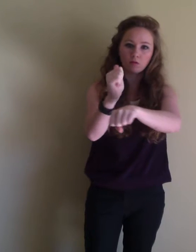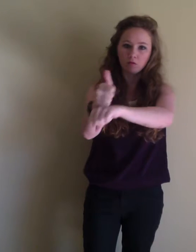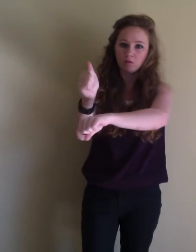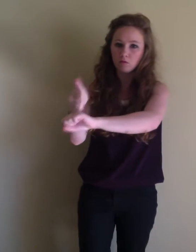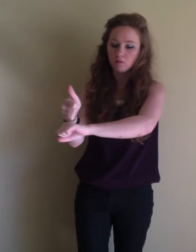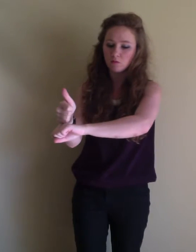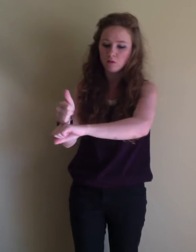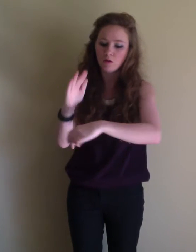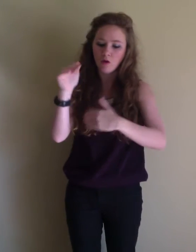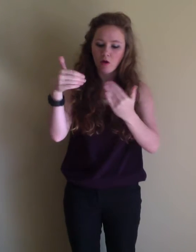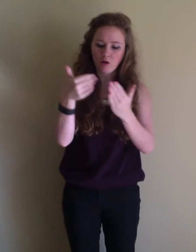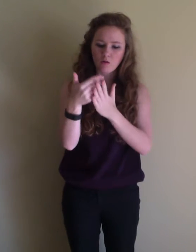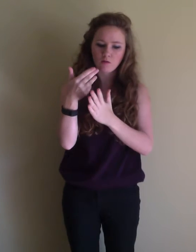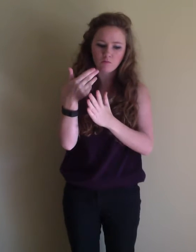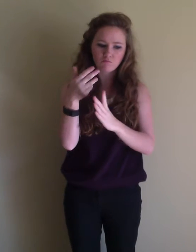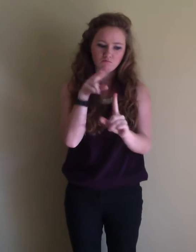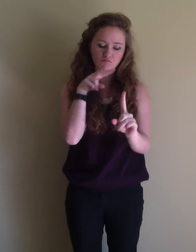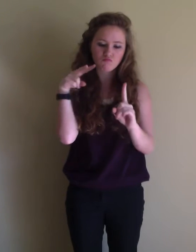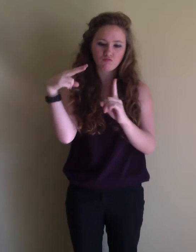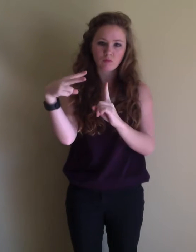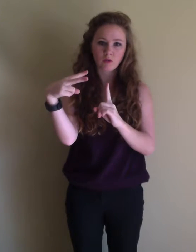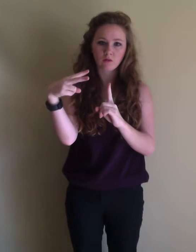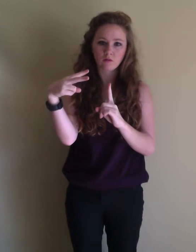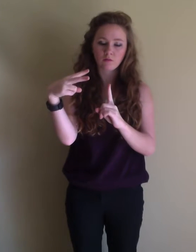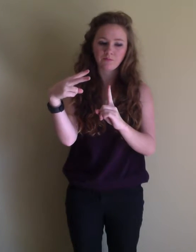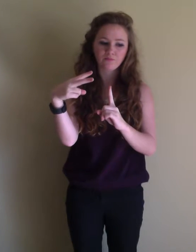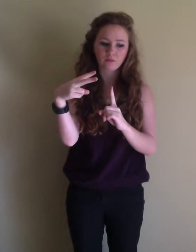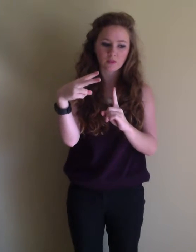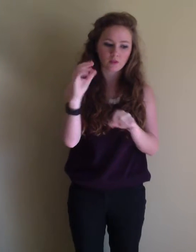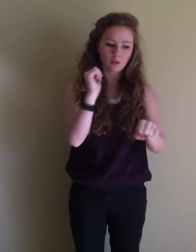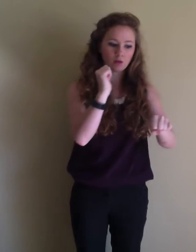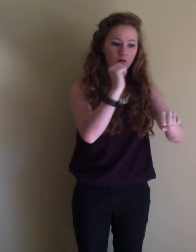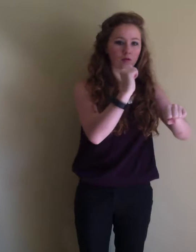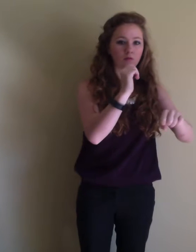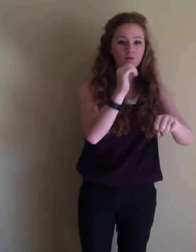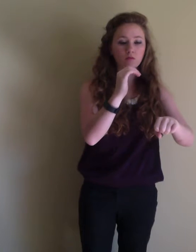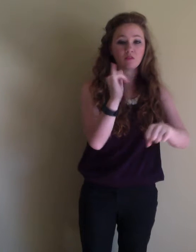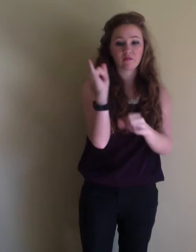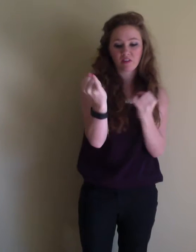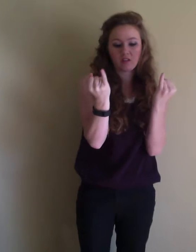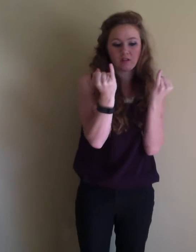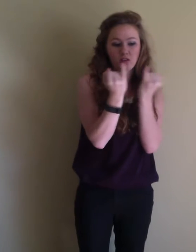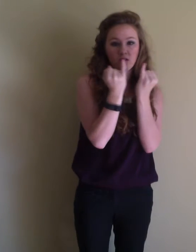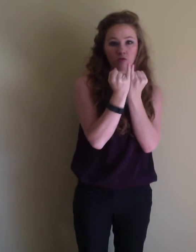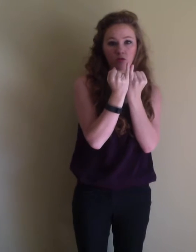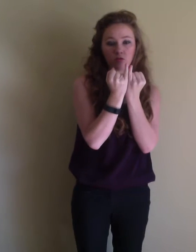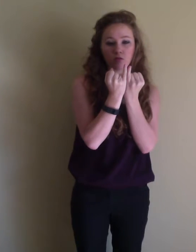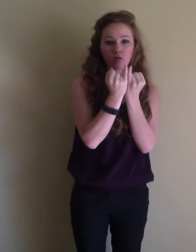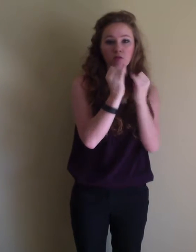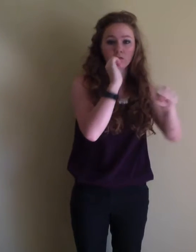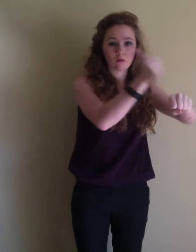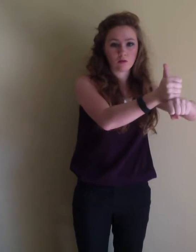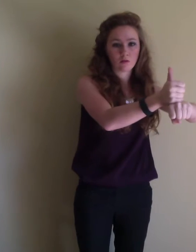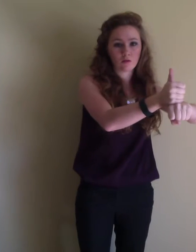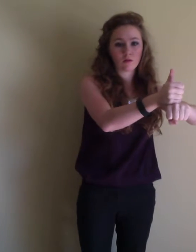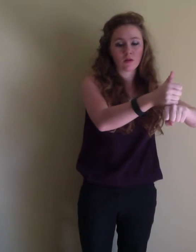North Carolinian. If you're from Georgia, I'm a Georgian. If I'm from Pennsylvania, I'm a Pennsylvanian. They don't view themselves, all of them, as